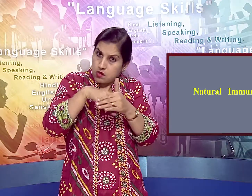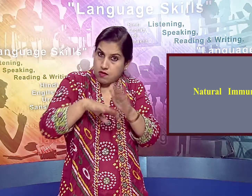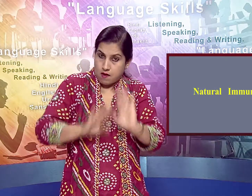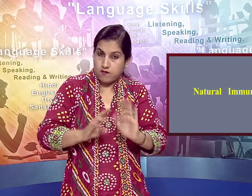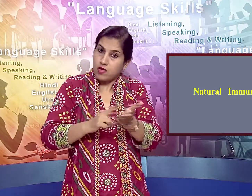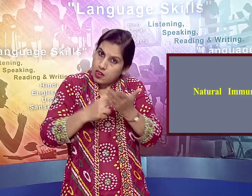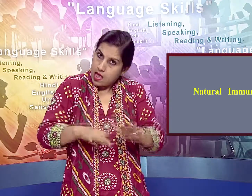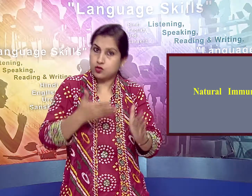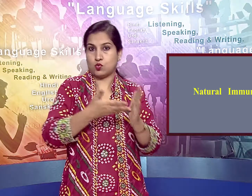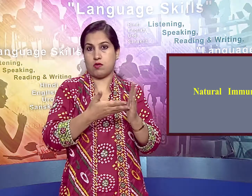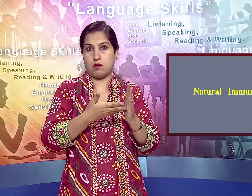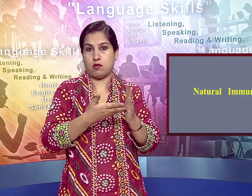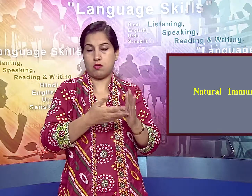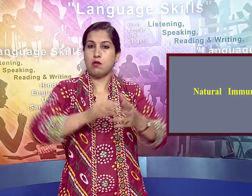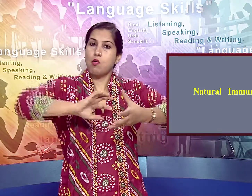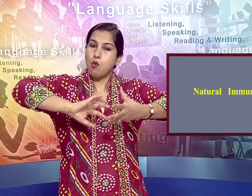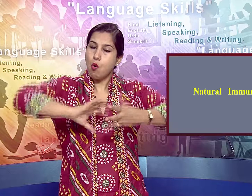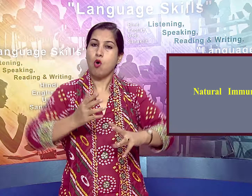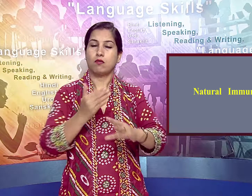It provides protection from the disease.